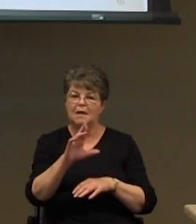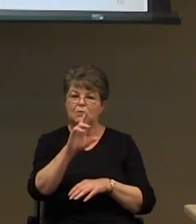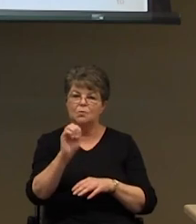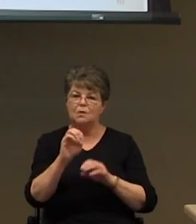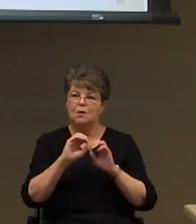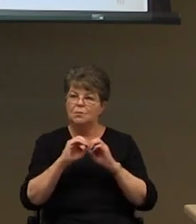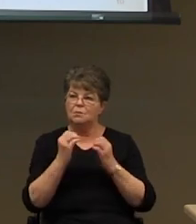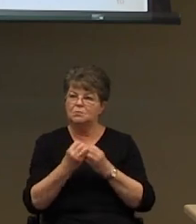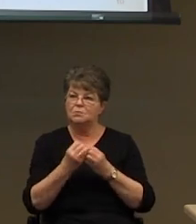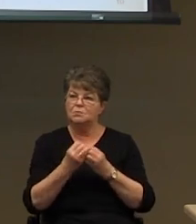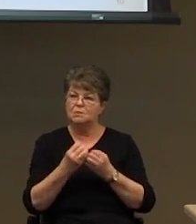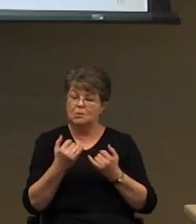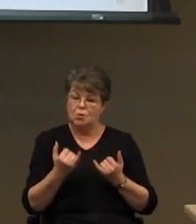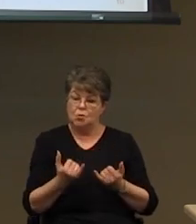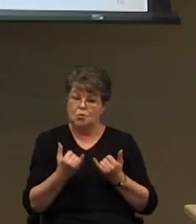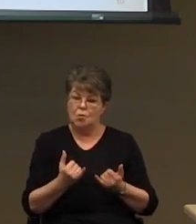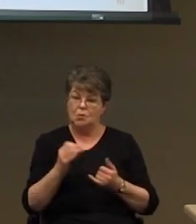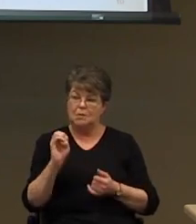reorganization?